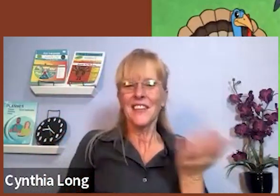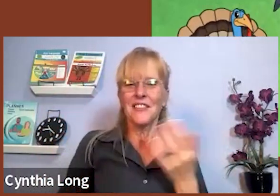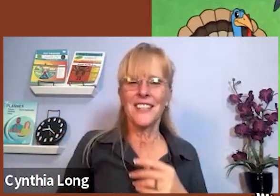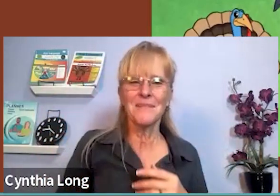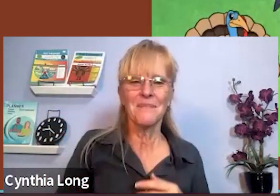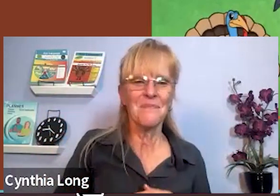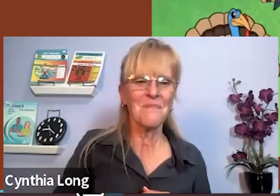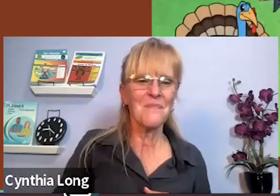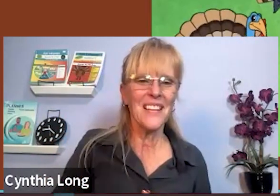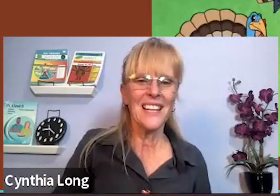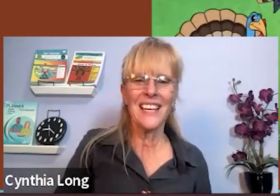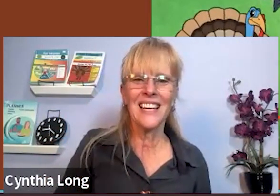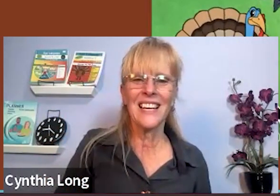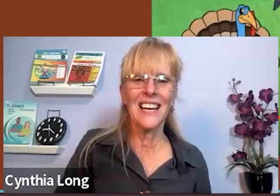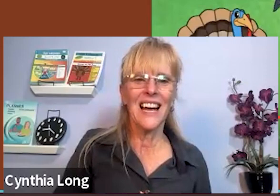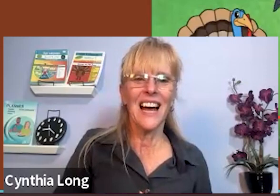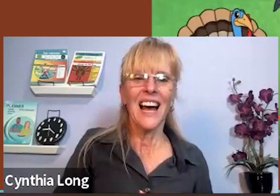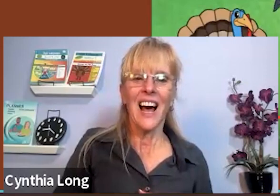that fun?